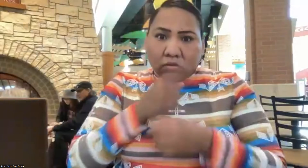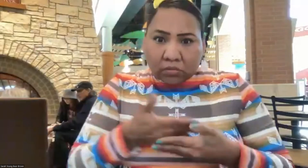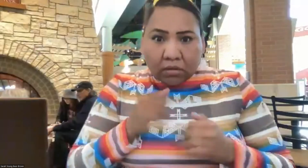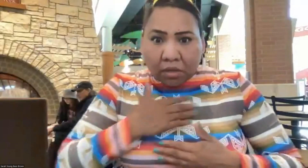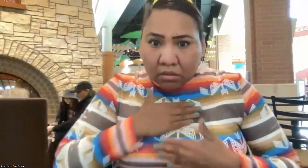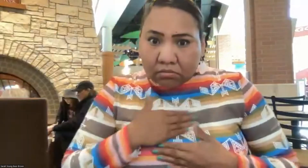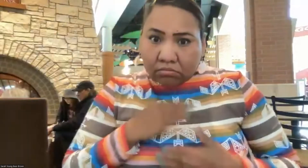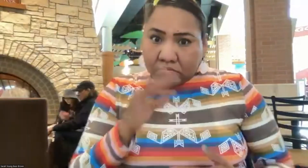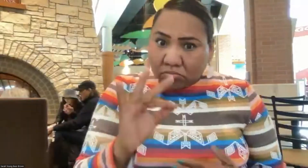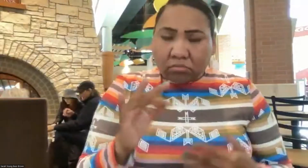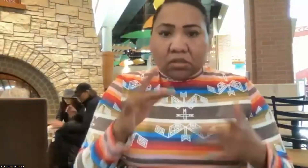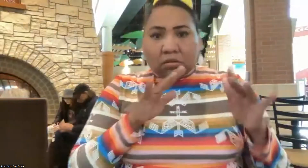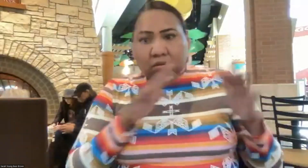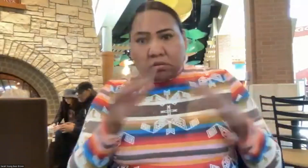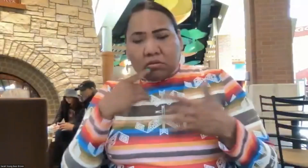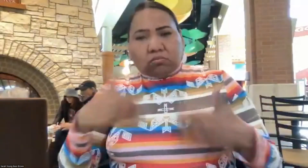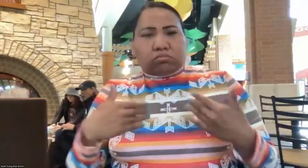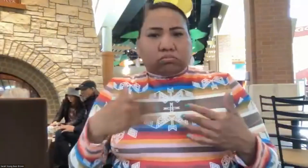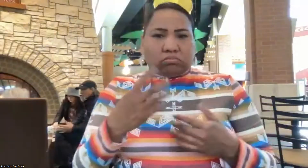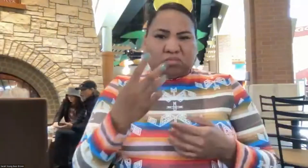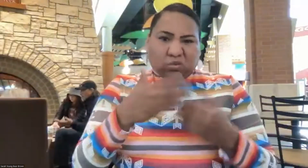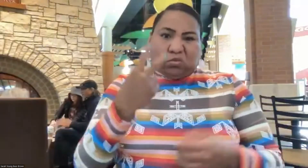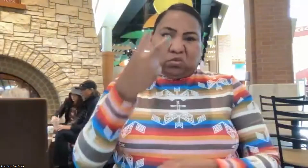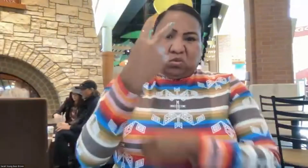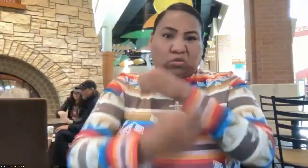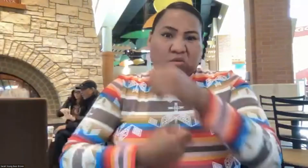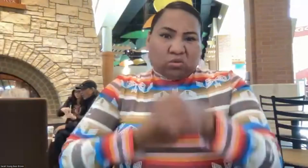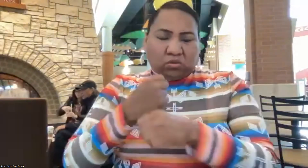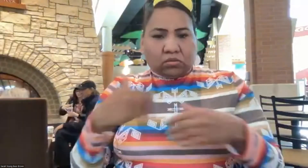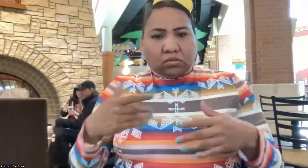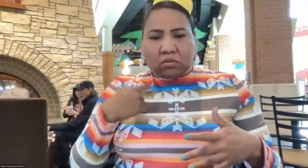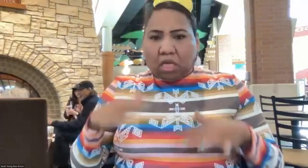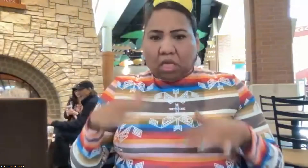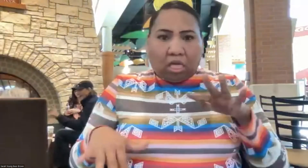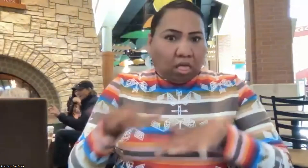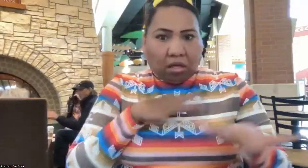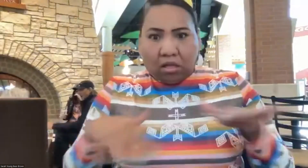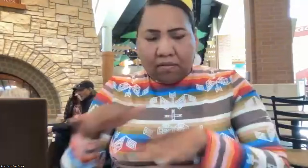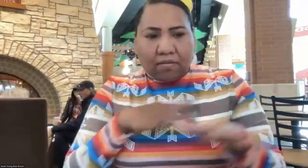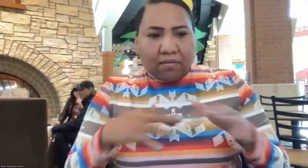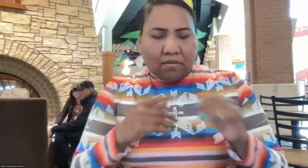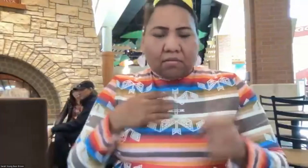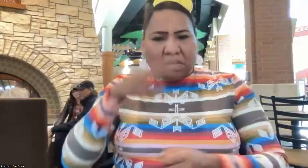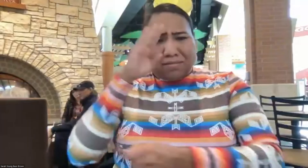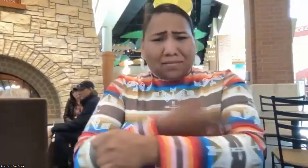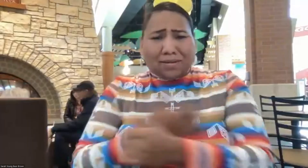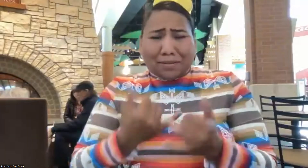And for the next 8 months, I had to do a lot of work to make sure that the baby is breathing. And it for